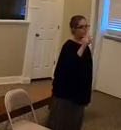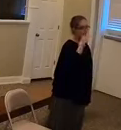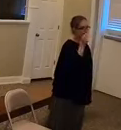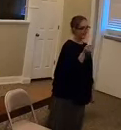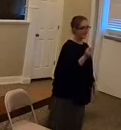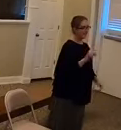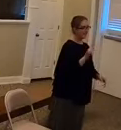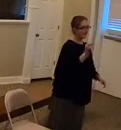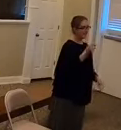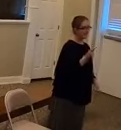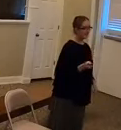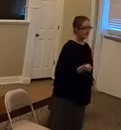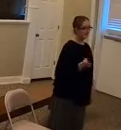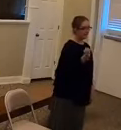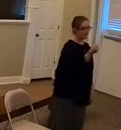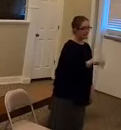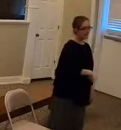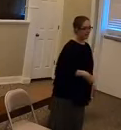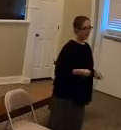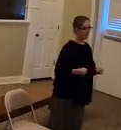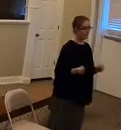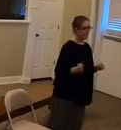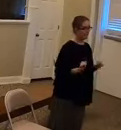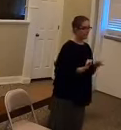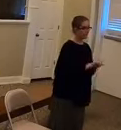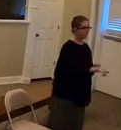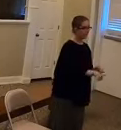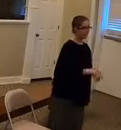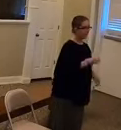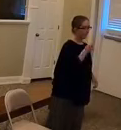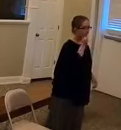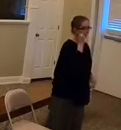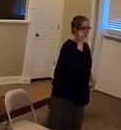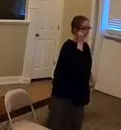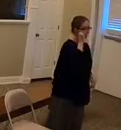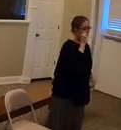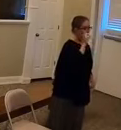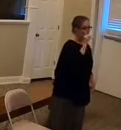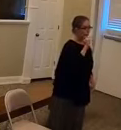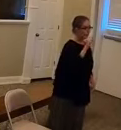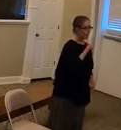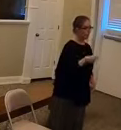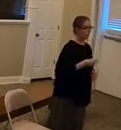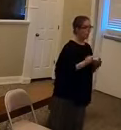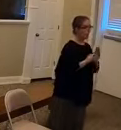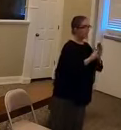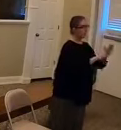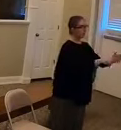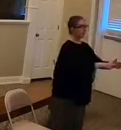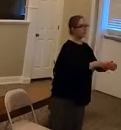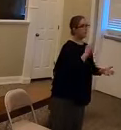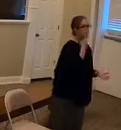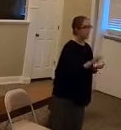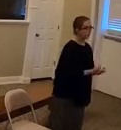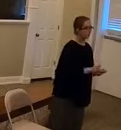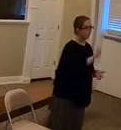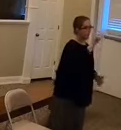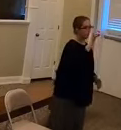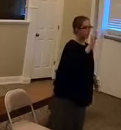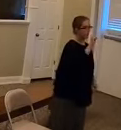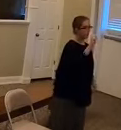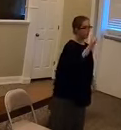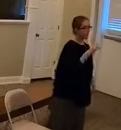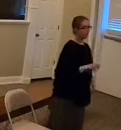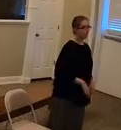is there yet any that is left of the house of Saul that I may show him kindness for Jonathan's sake? You remember Jonathan